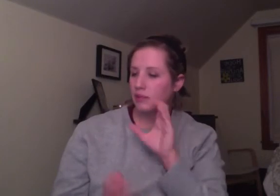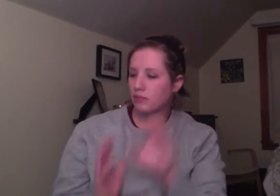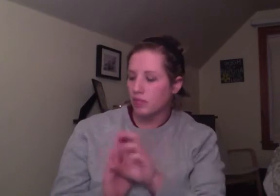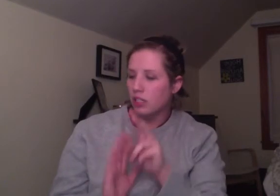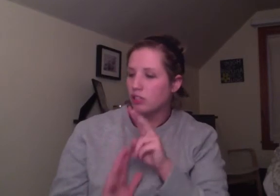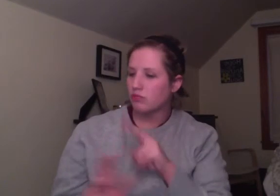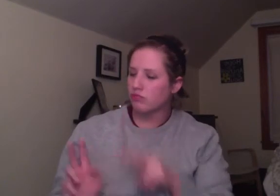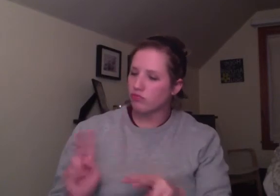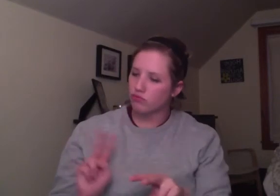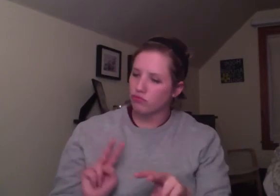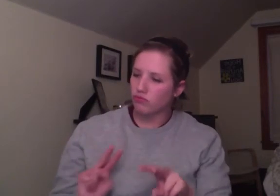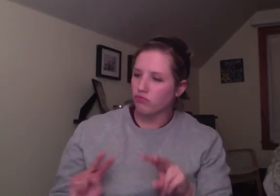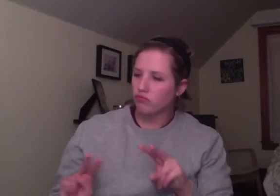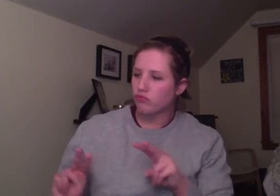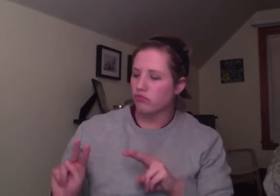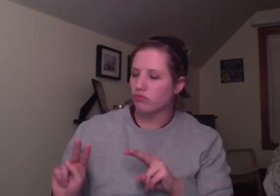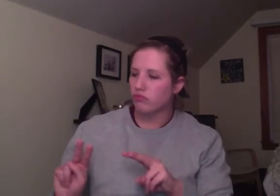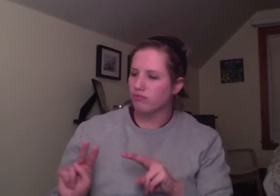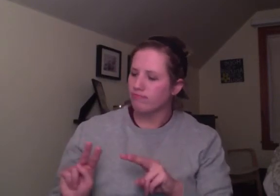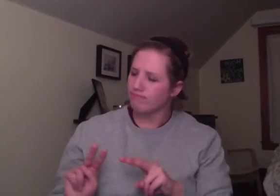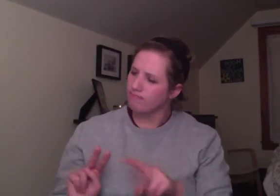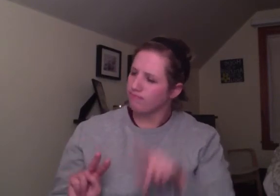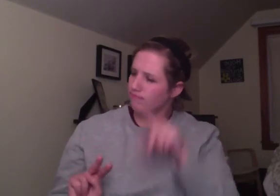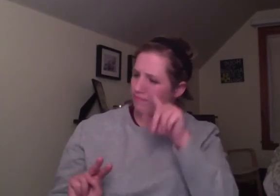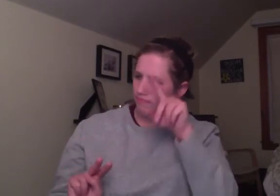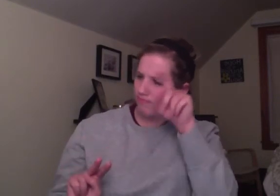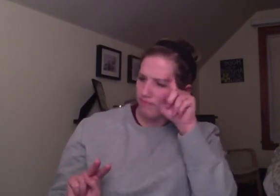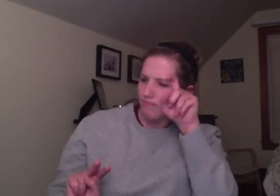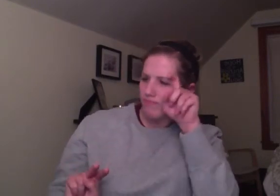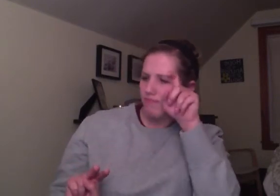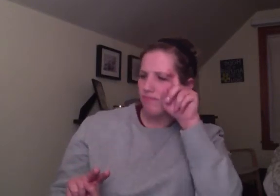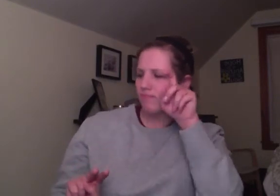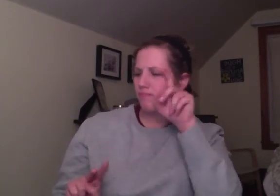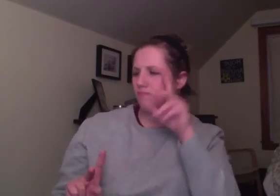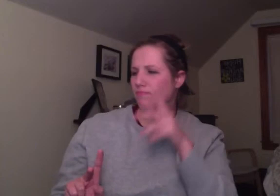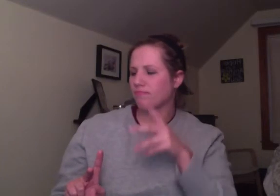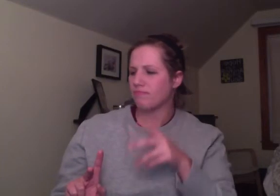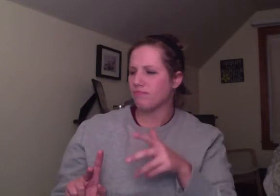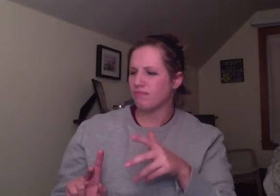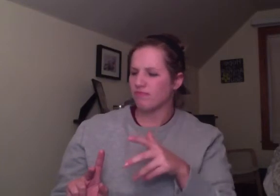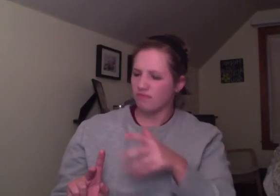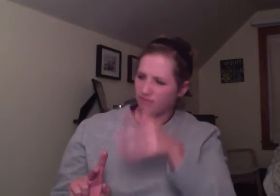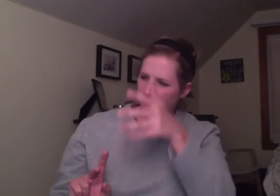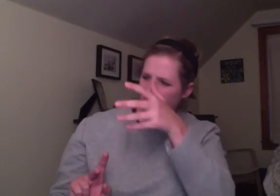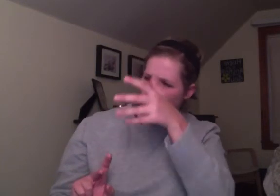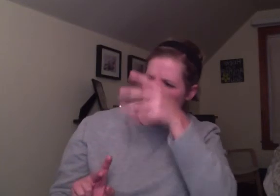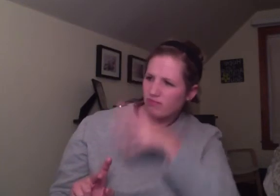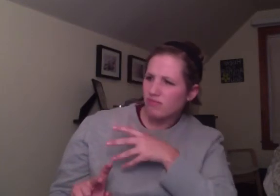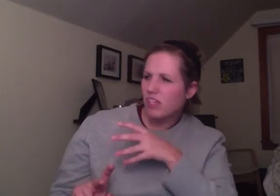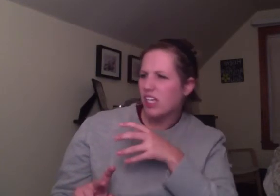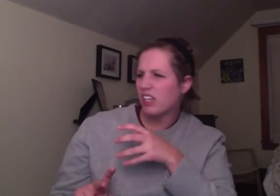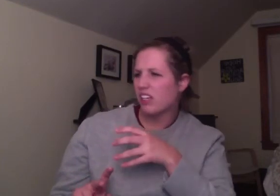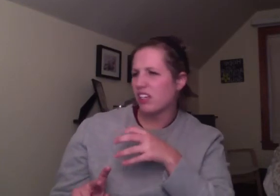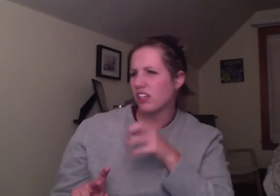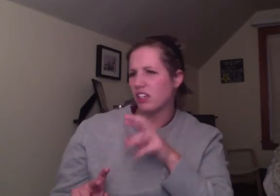it sparks some sort of questioning inside them, like, is that a man? Or, I mean, I'd feel okay if that was a man, that's a